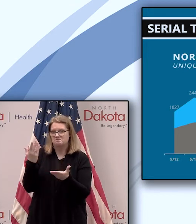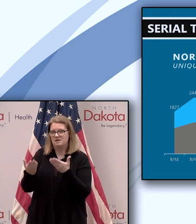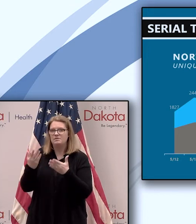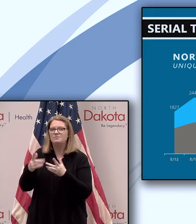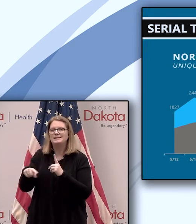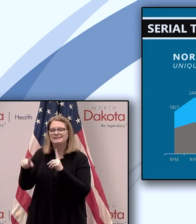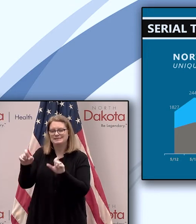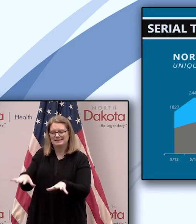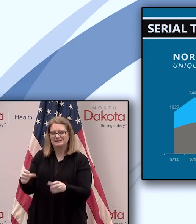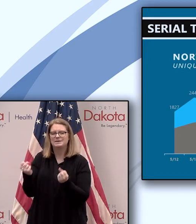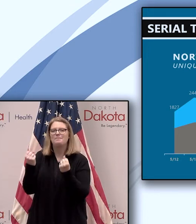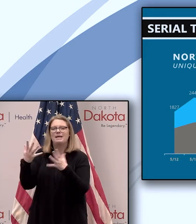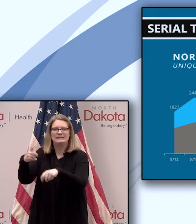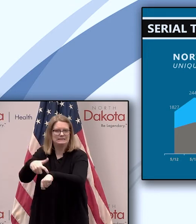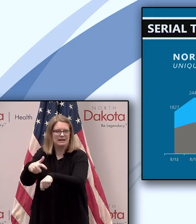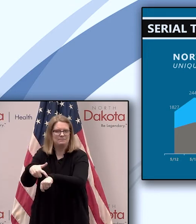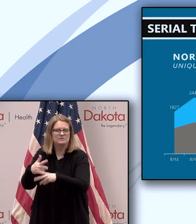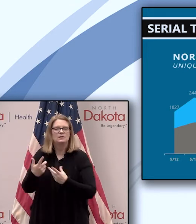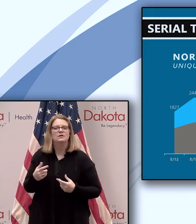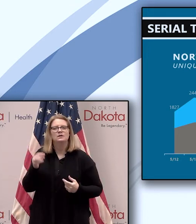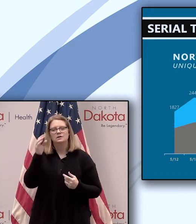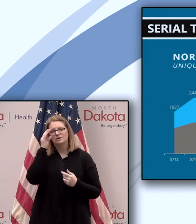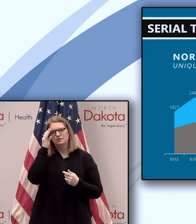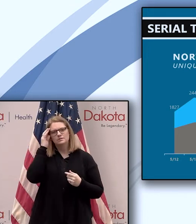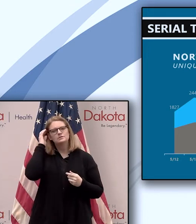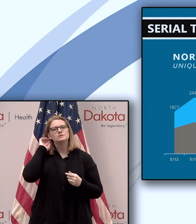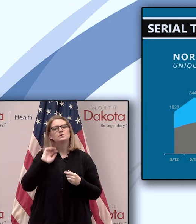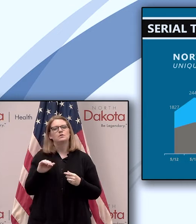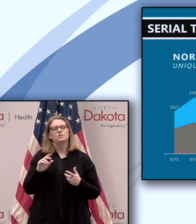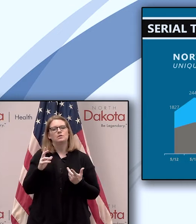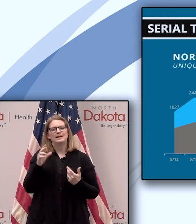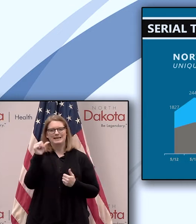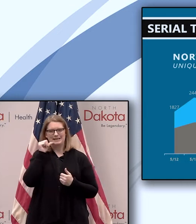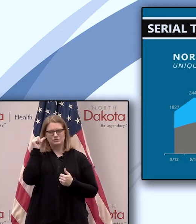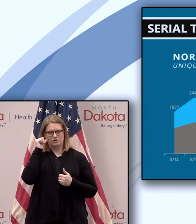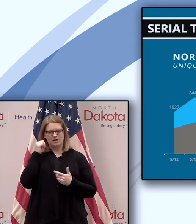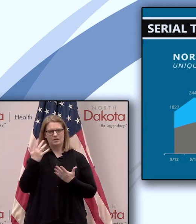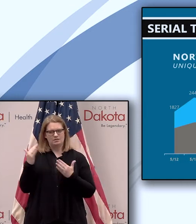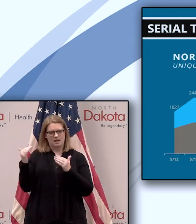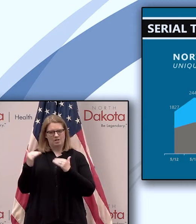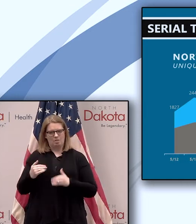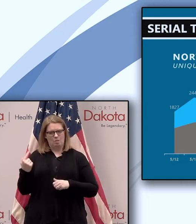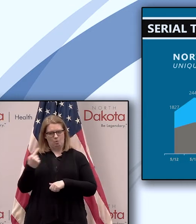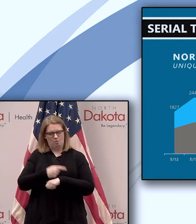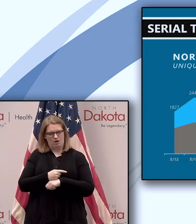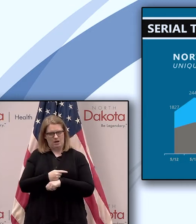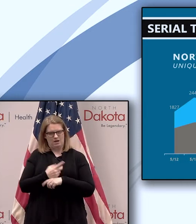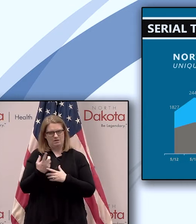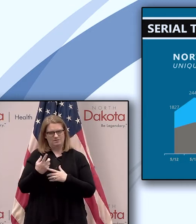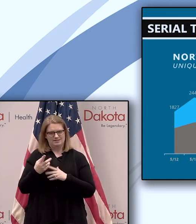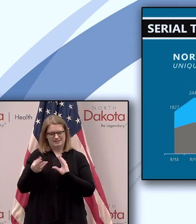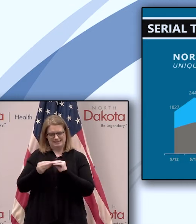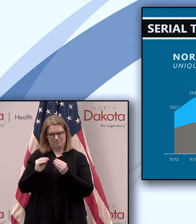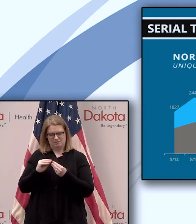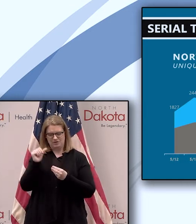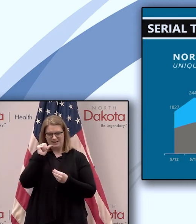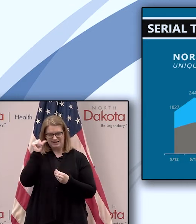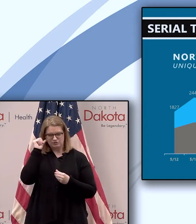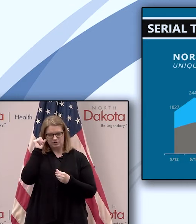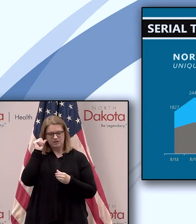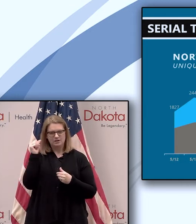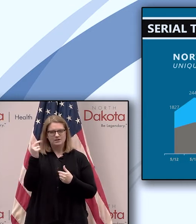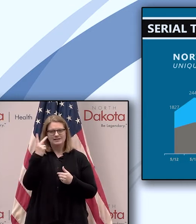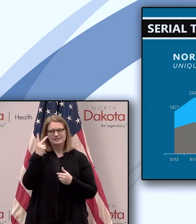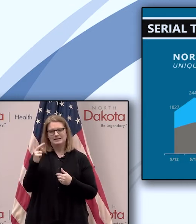times. And so again, for yesterday, that lower day Monday, this is just the numbers for yesterday. You see the